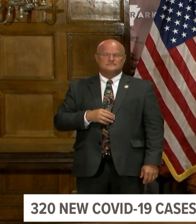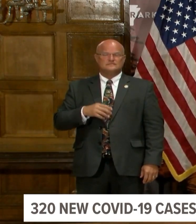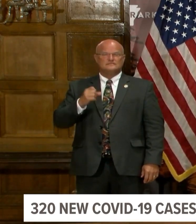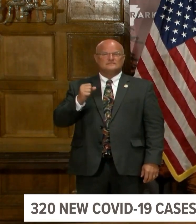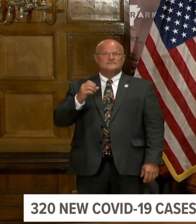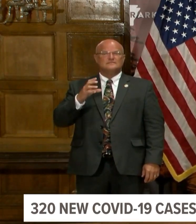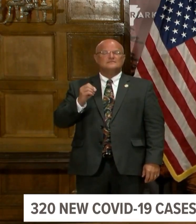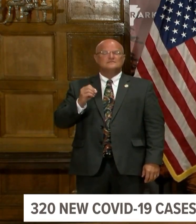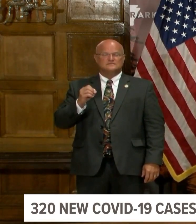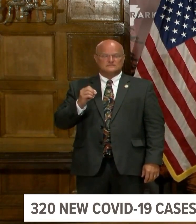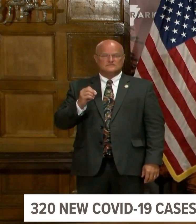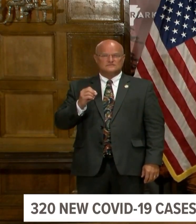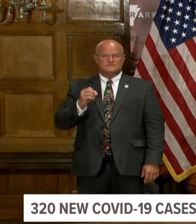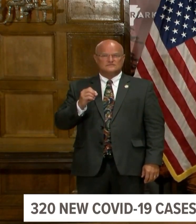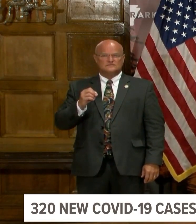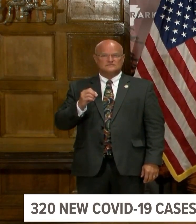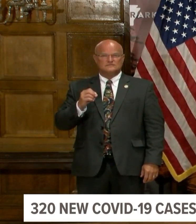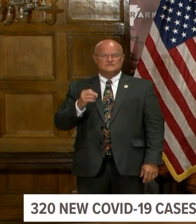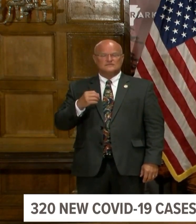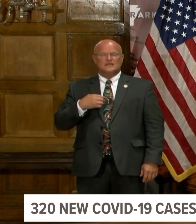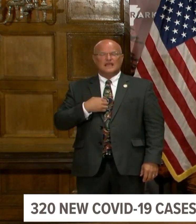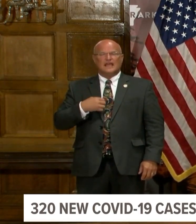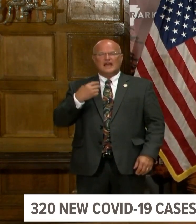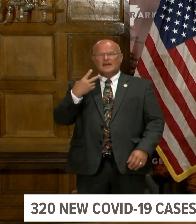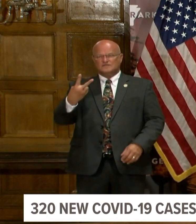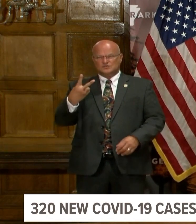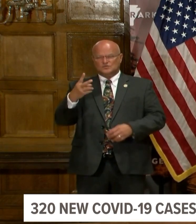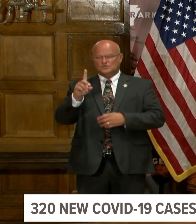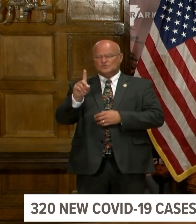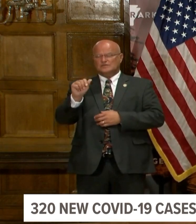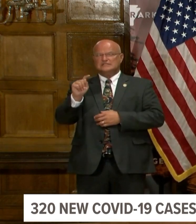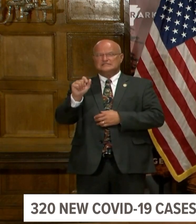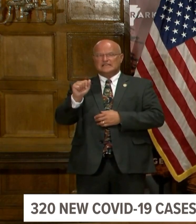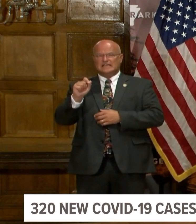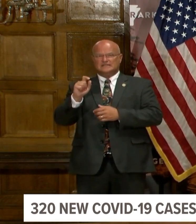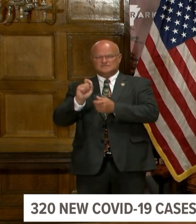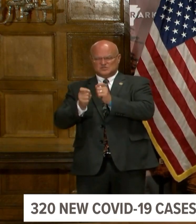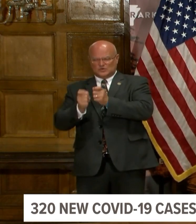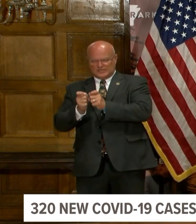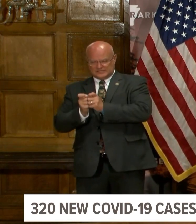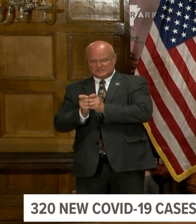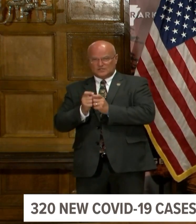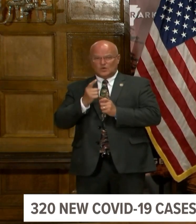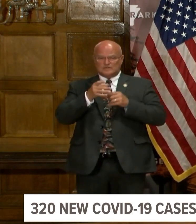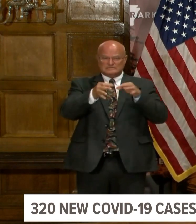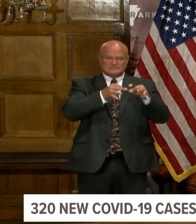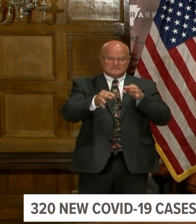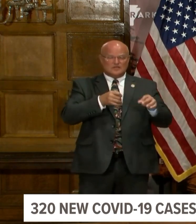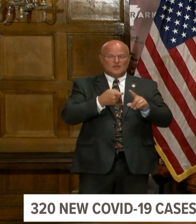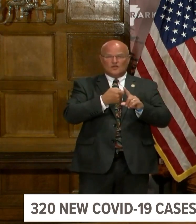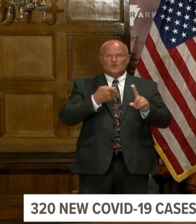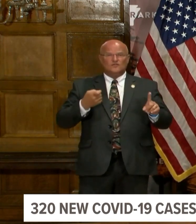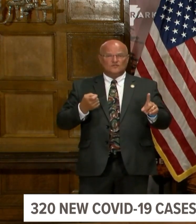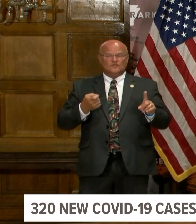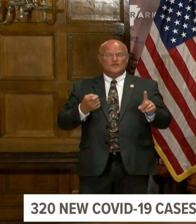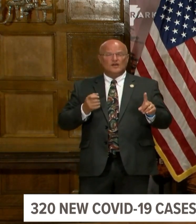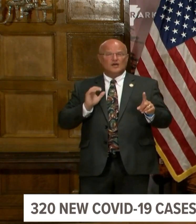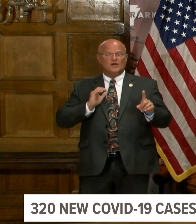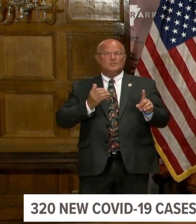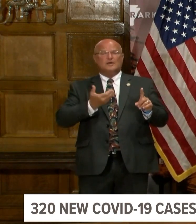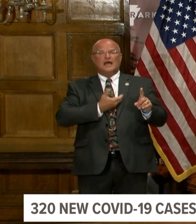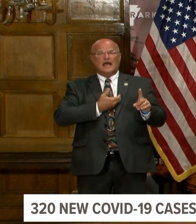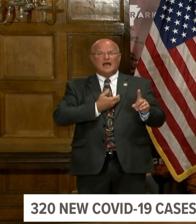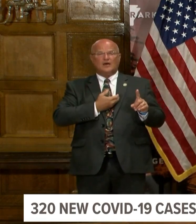So there are two data corrections, one which I explained previously, which comes from